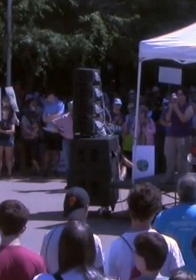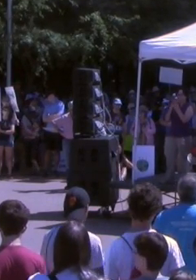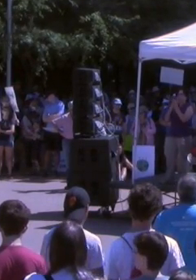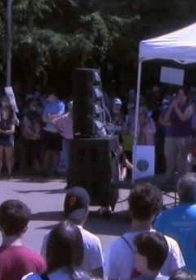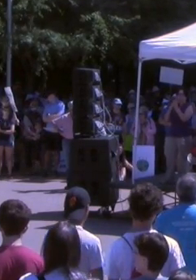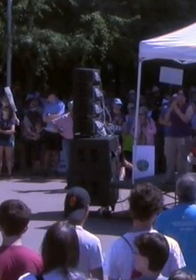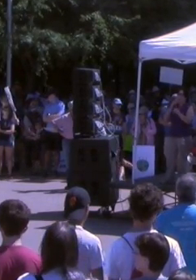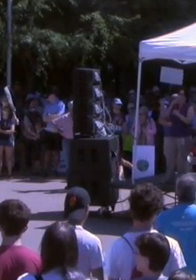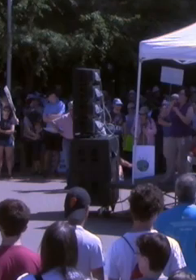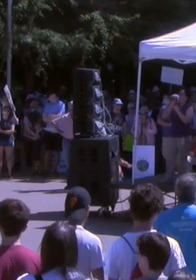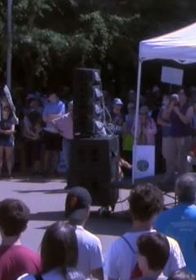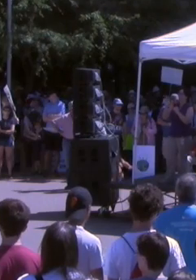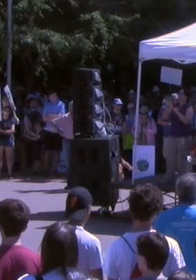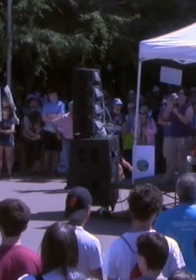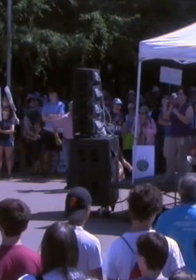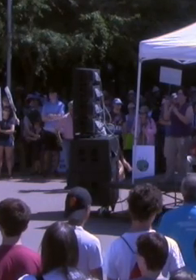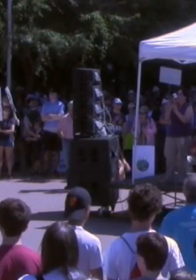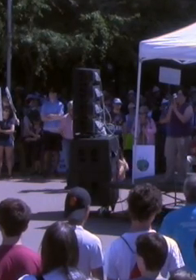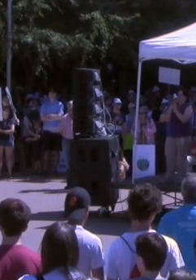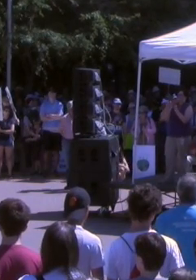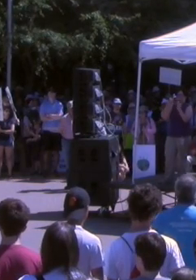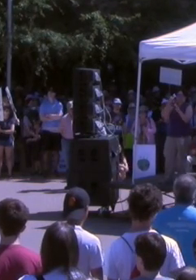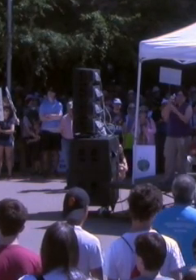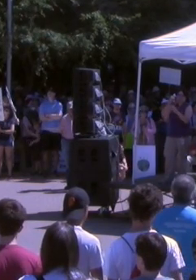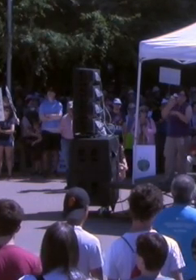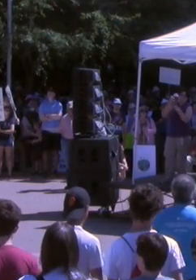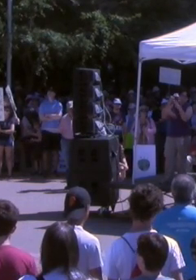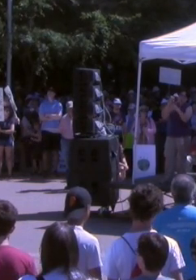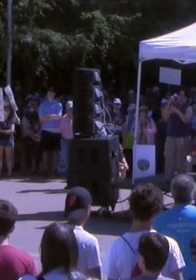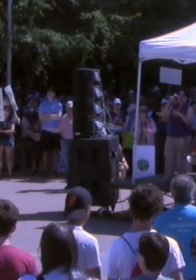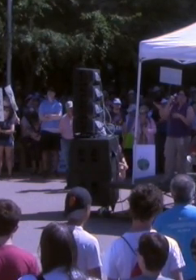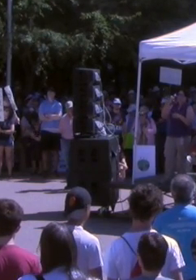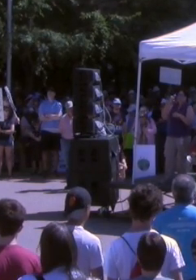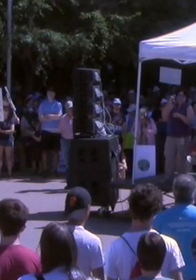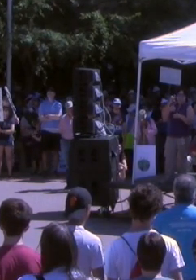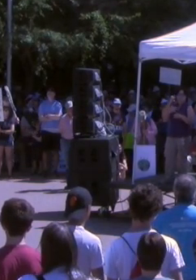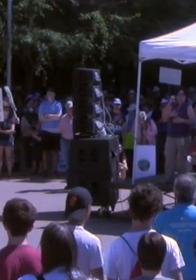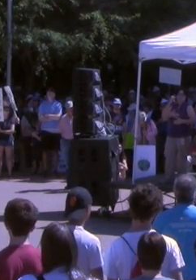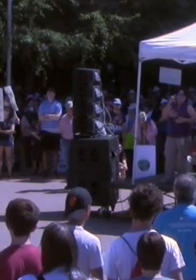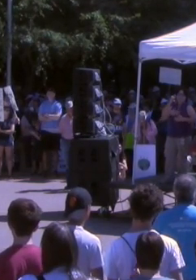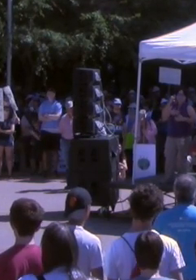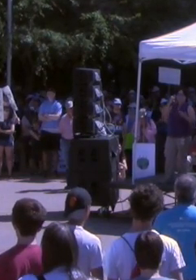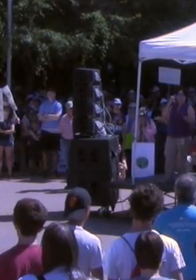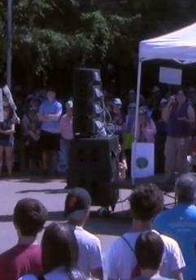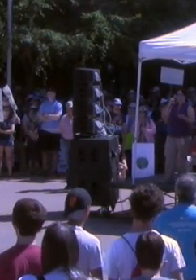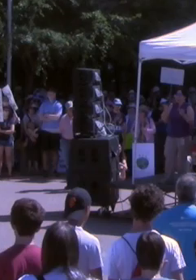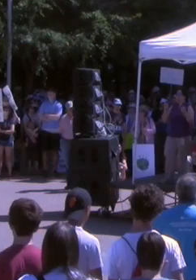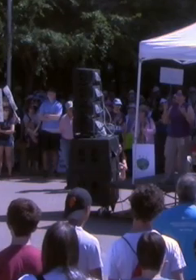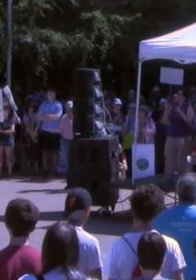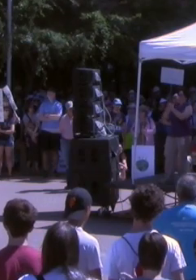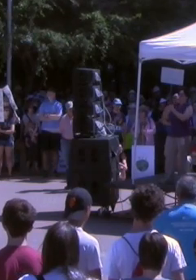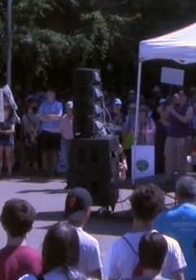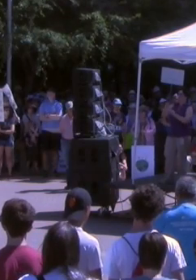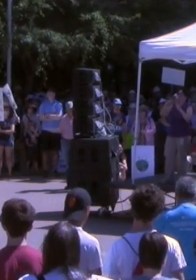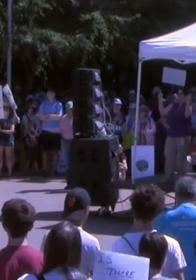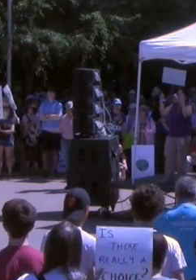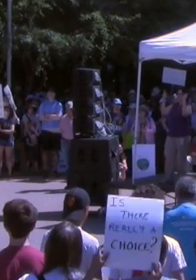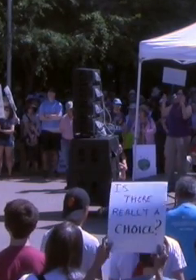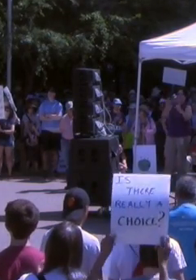over 50,000 scientists from all over the world. I'm really pleased to be here to join you in celebrating science.